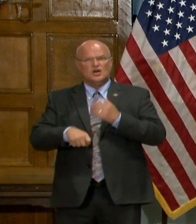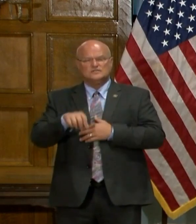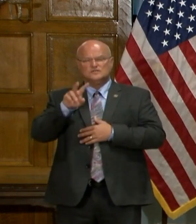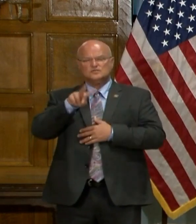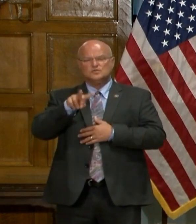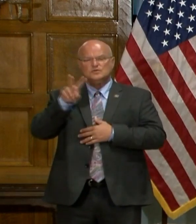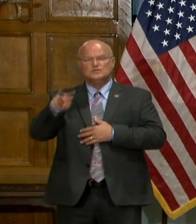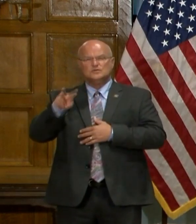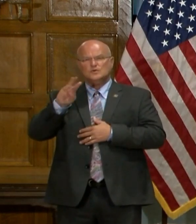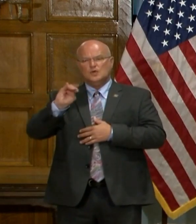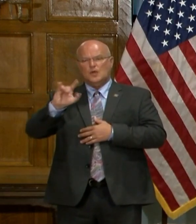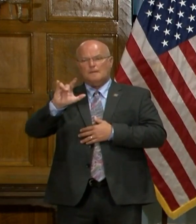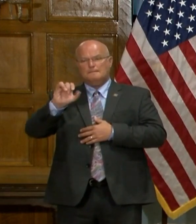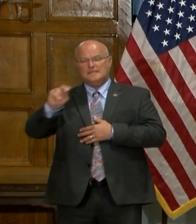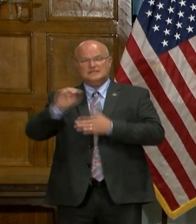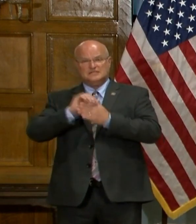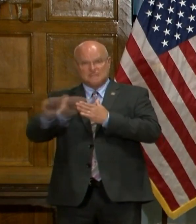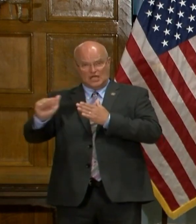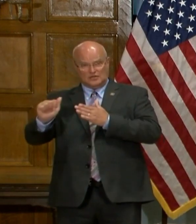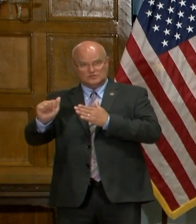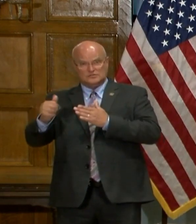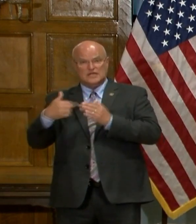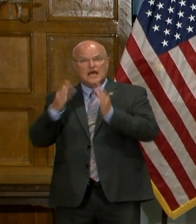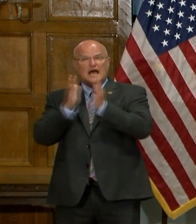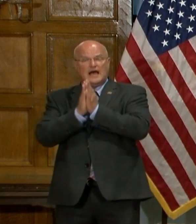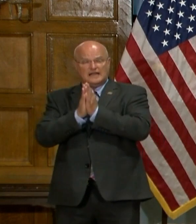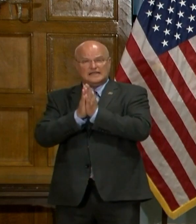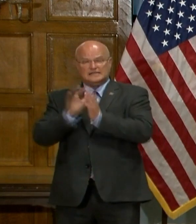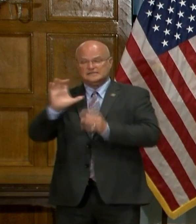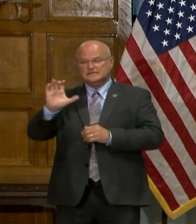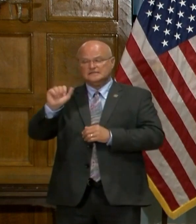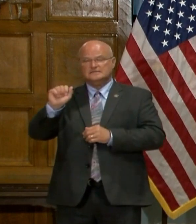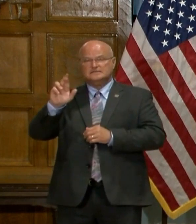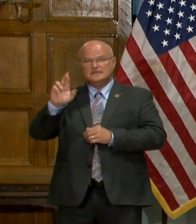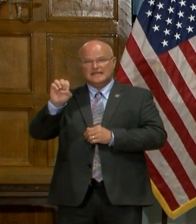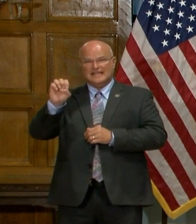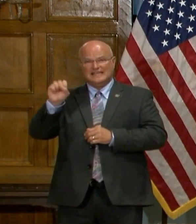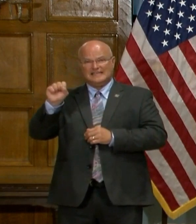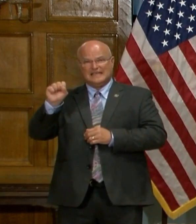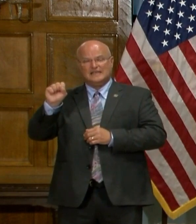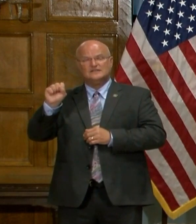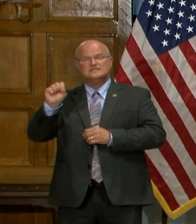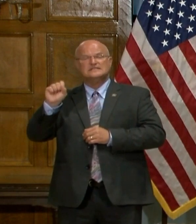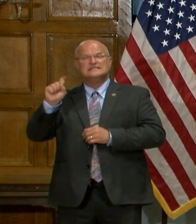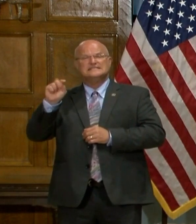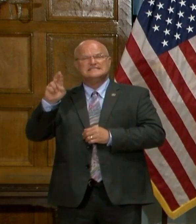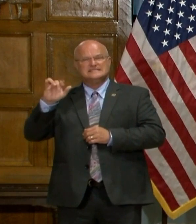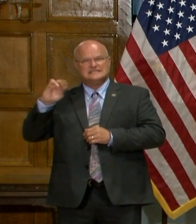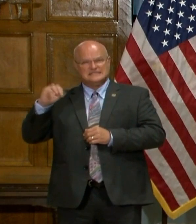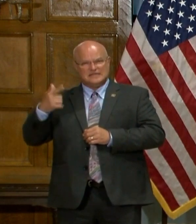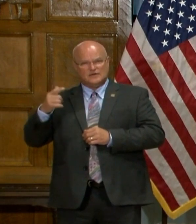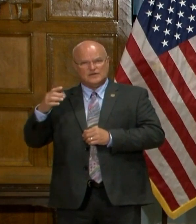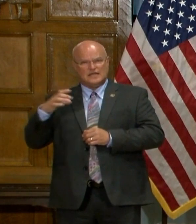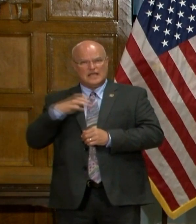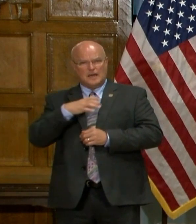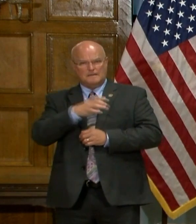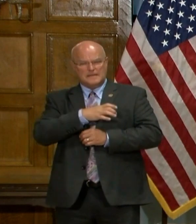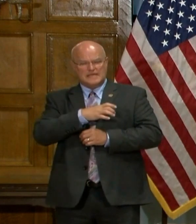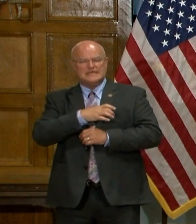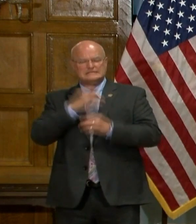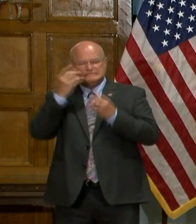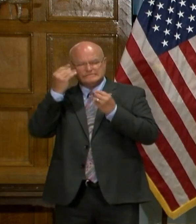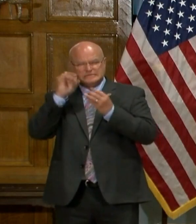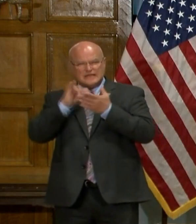$22 million. I'll be asking the CARES Steering Committee to consider that additional funding, as well as the